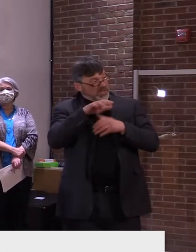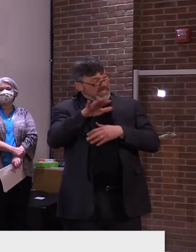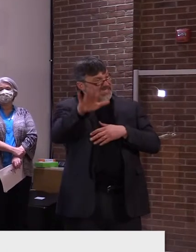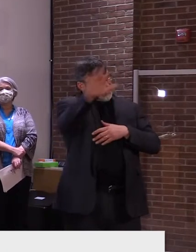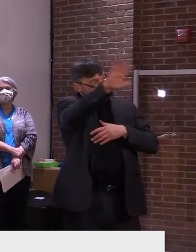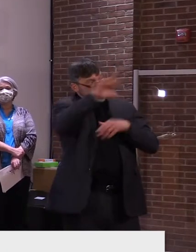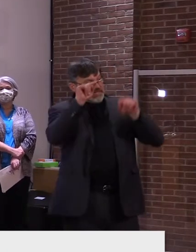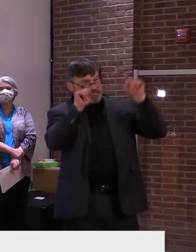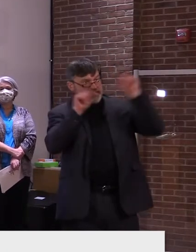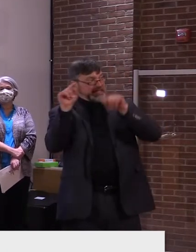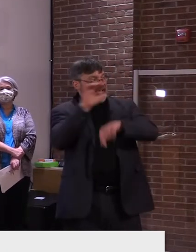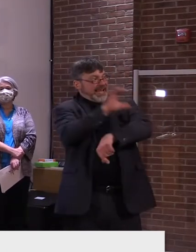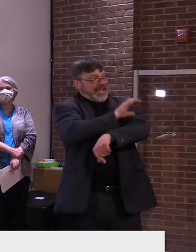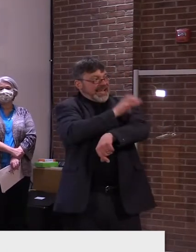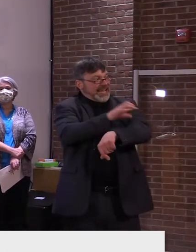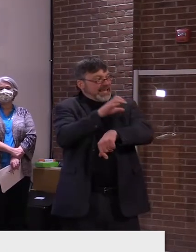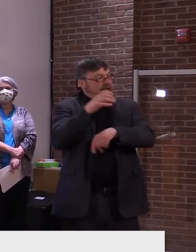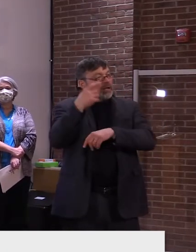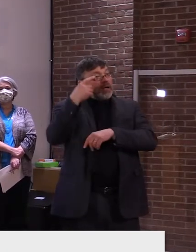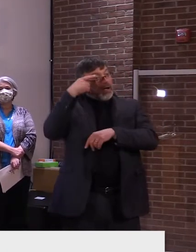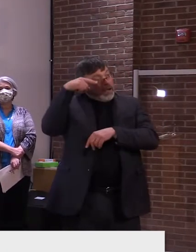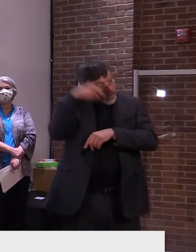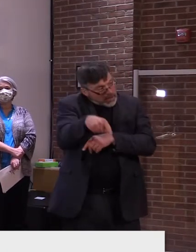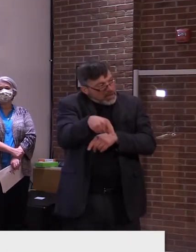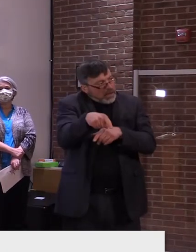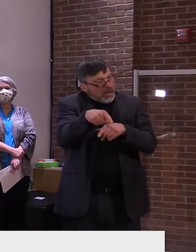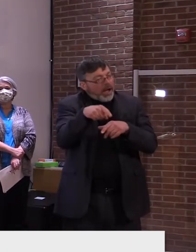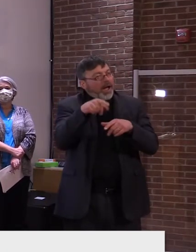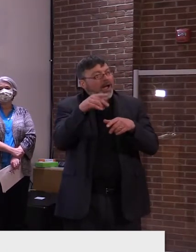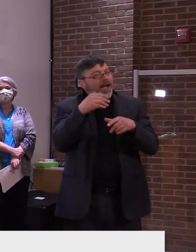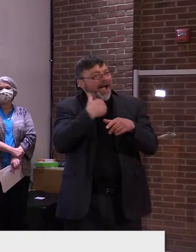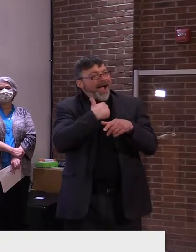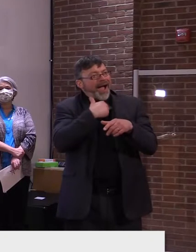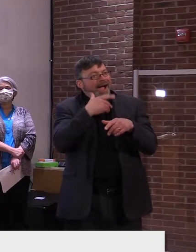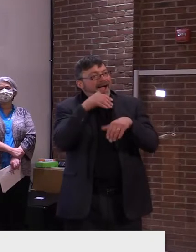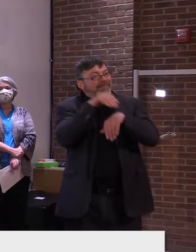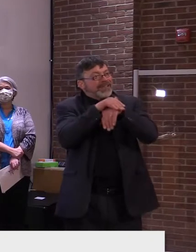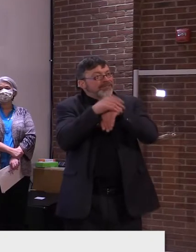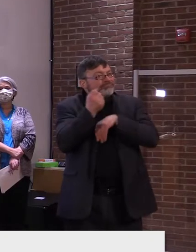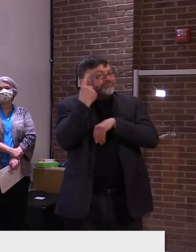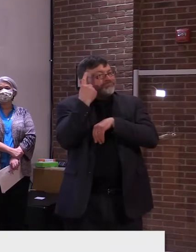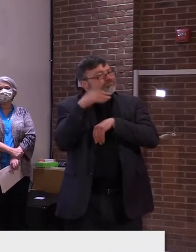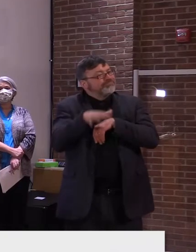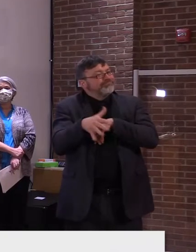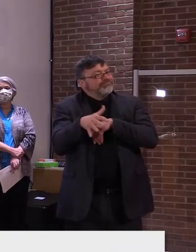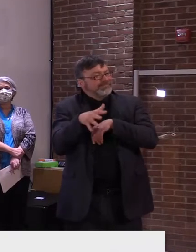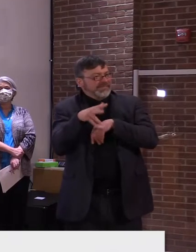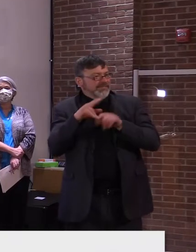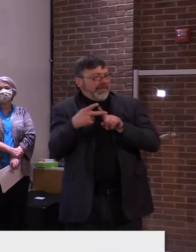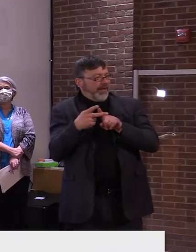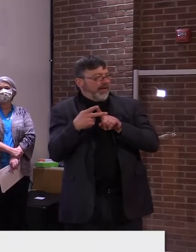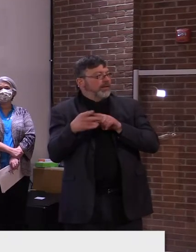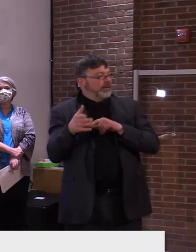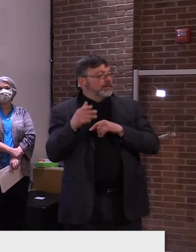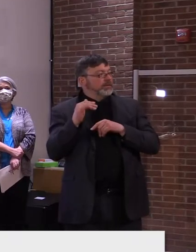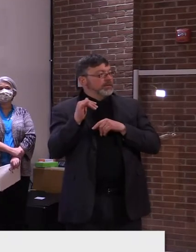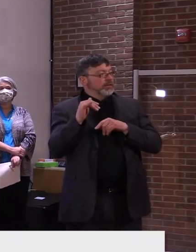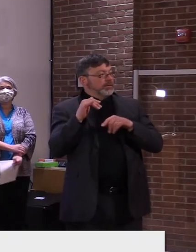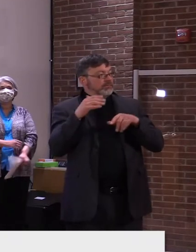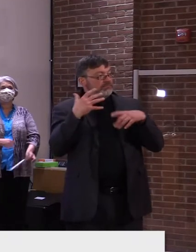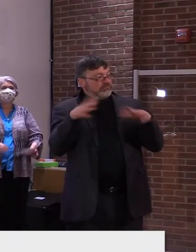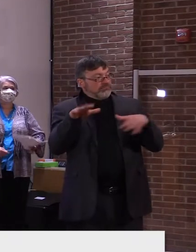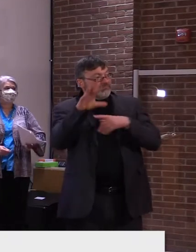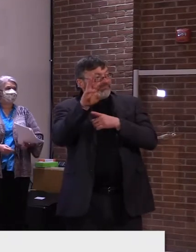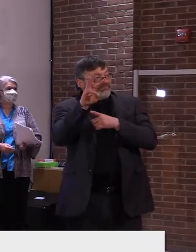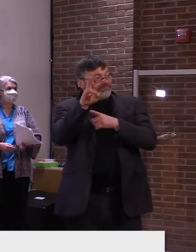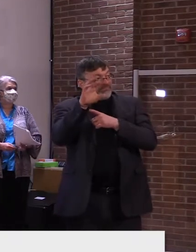immigrant communities. Those clinics have now provided 678 first doses and 339